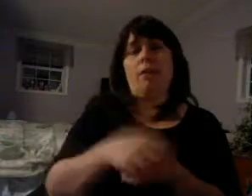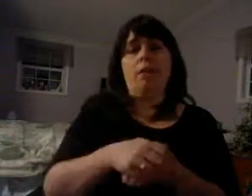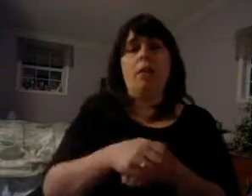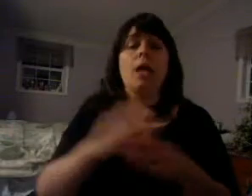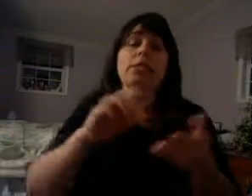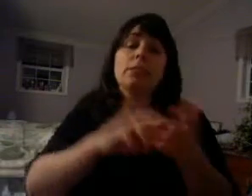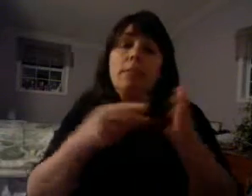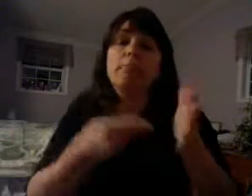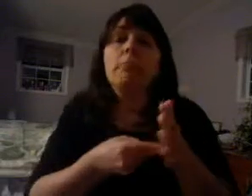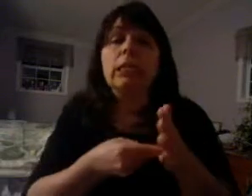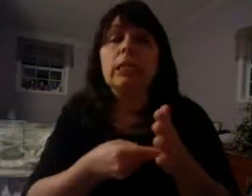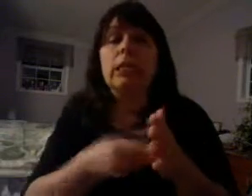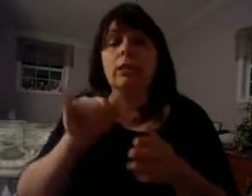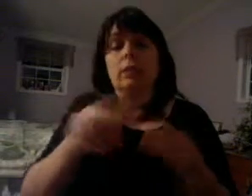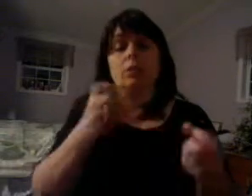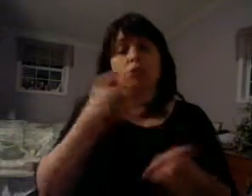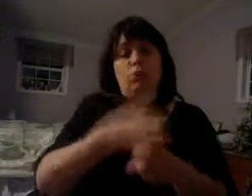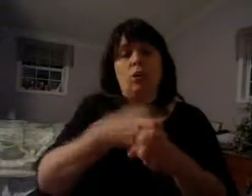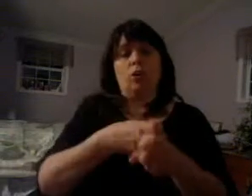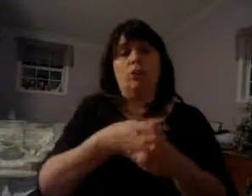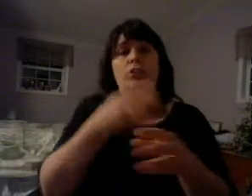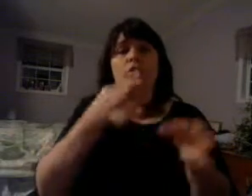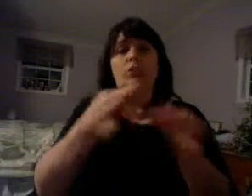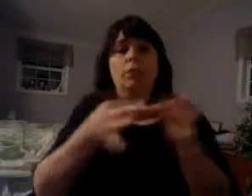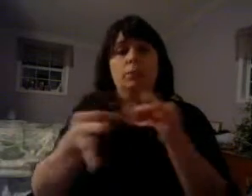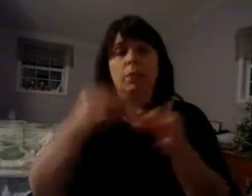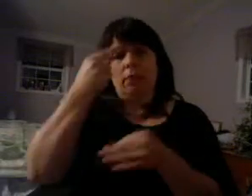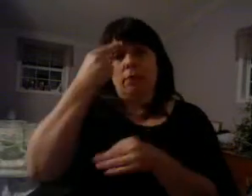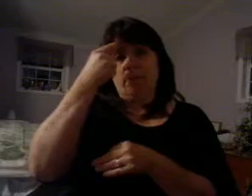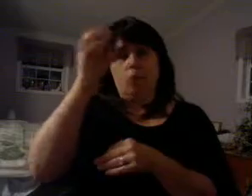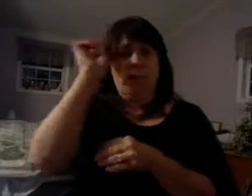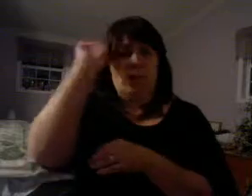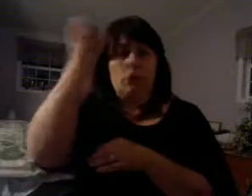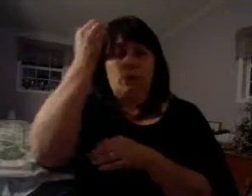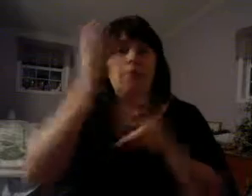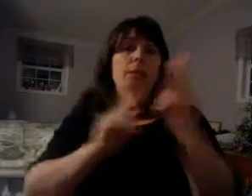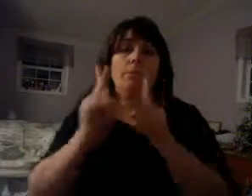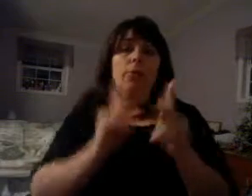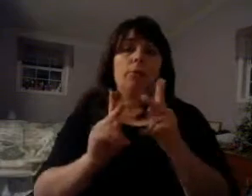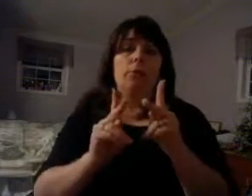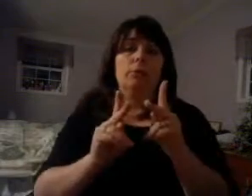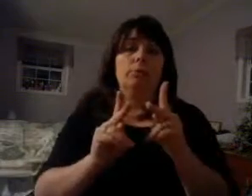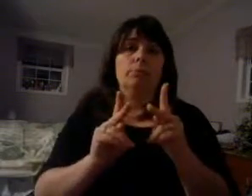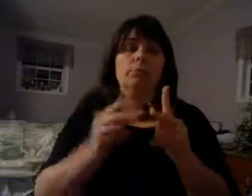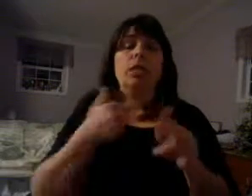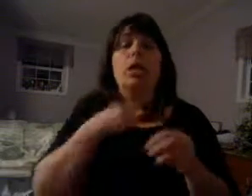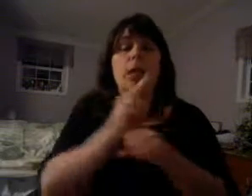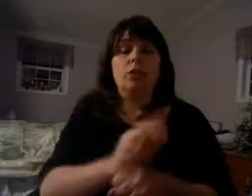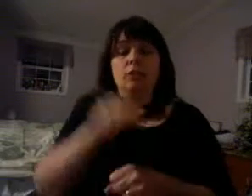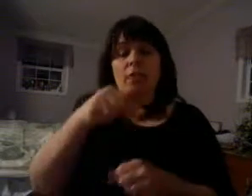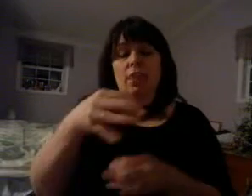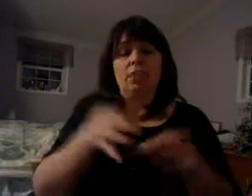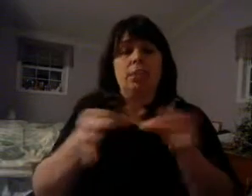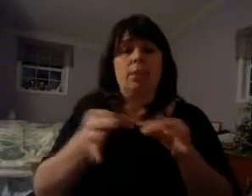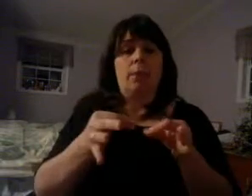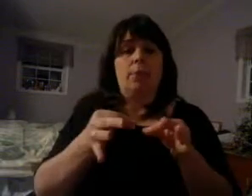a European. The example I use is this. A man named Sam Colt built the classic Western